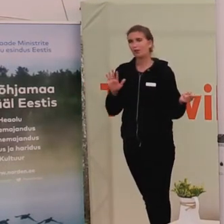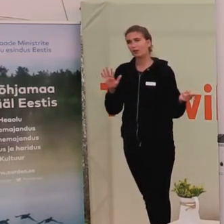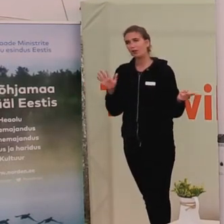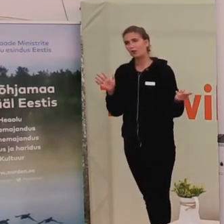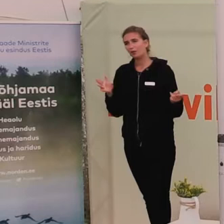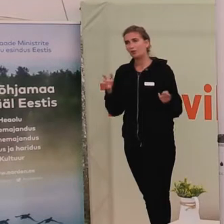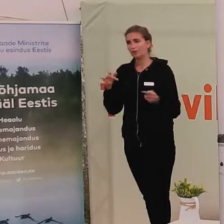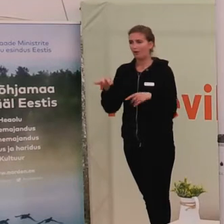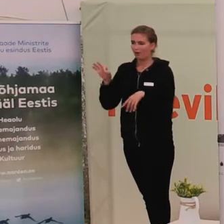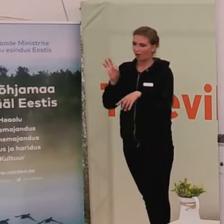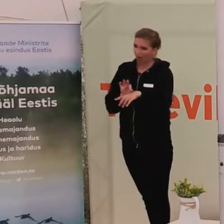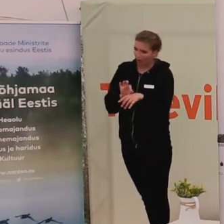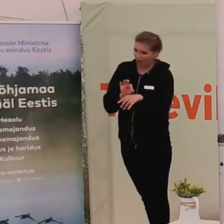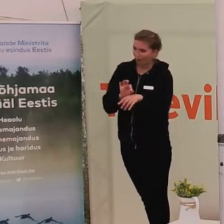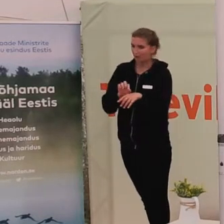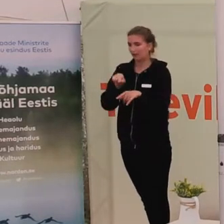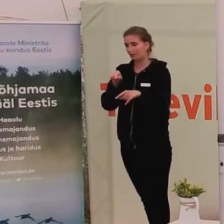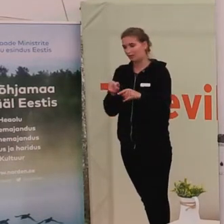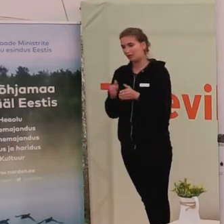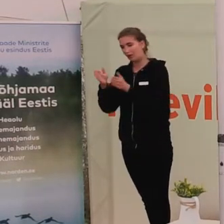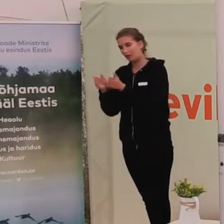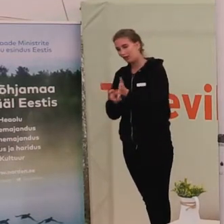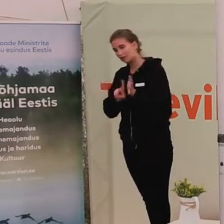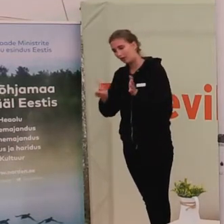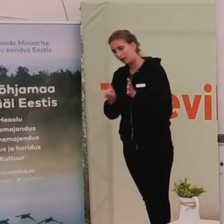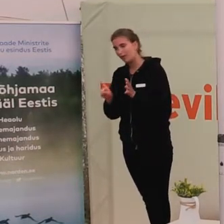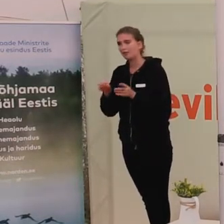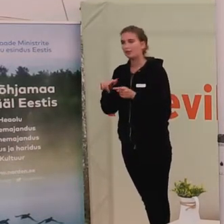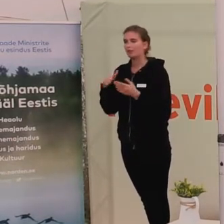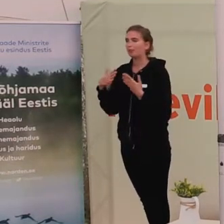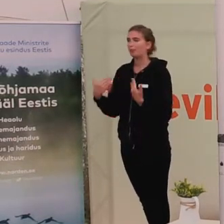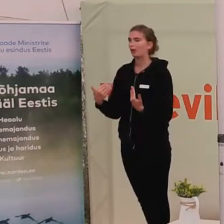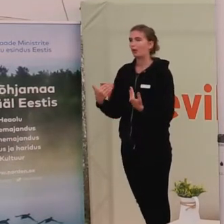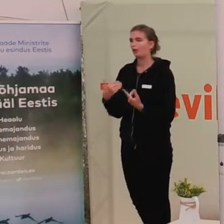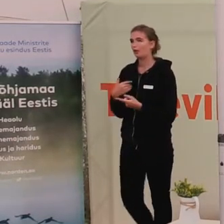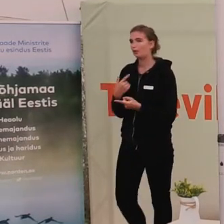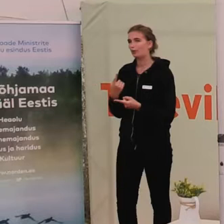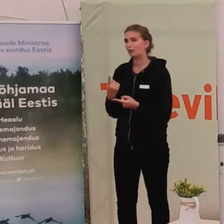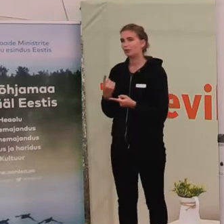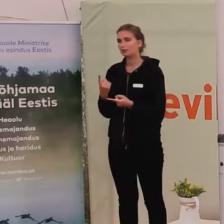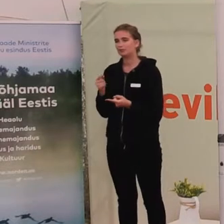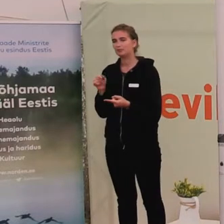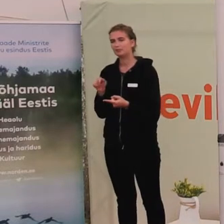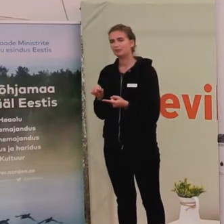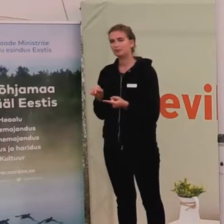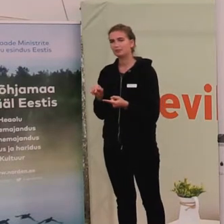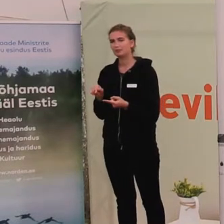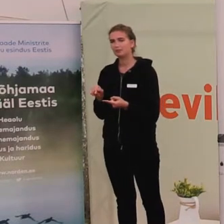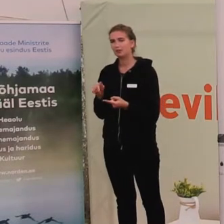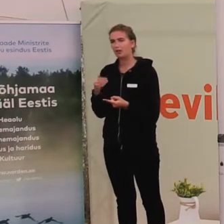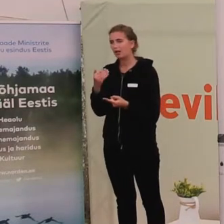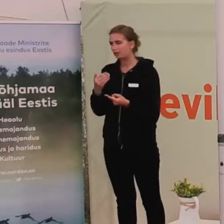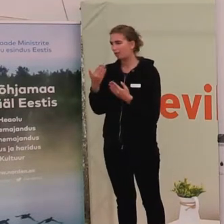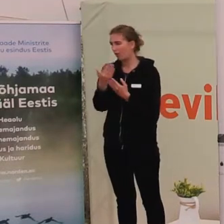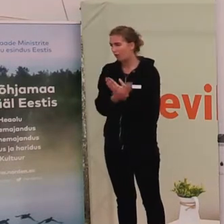getting sick, he going to hospitals. He's now could be go just by himself fishing, but still his